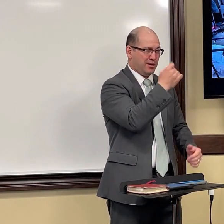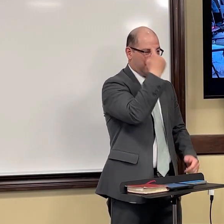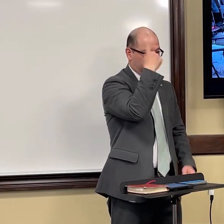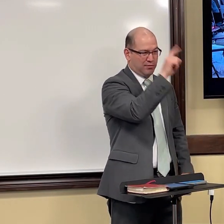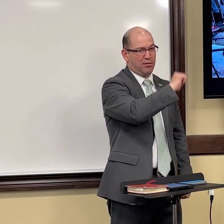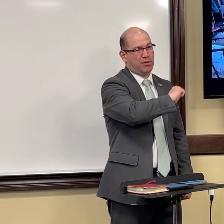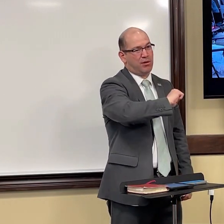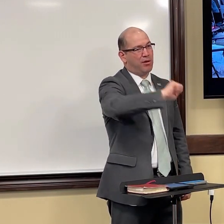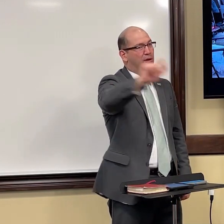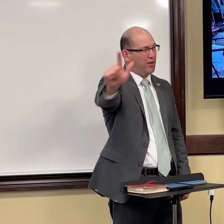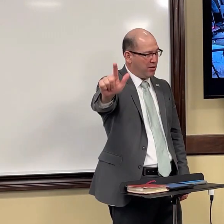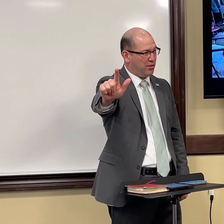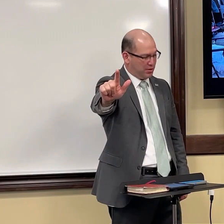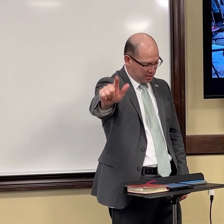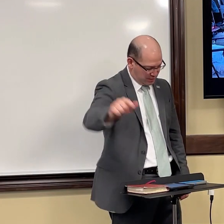that the gospel is for all.